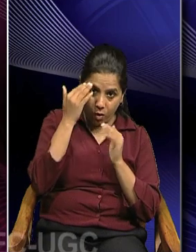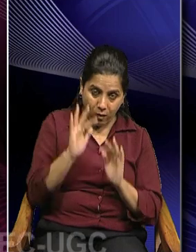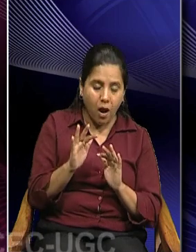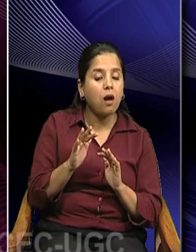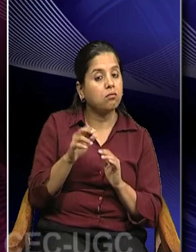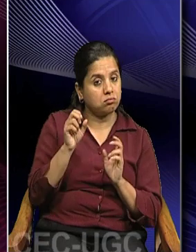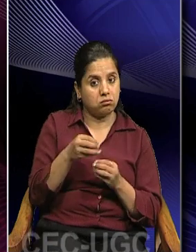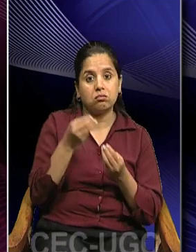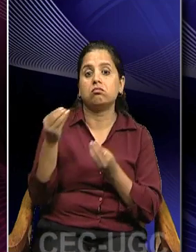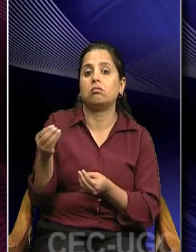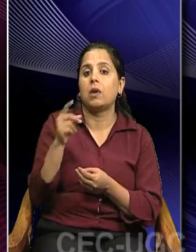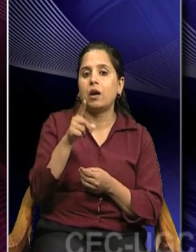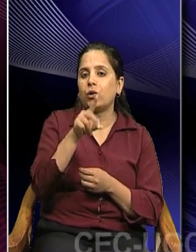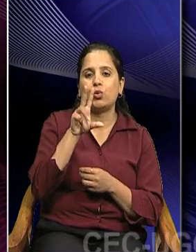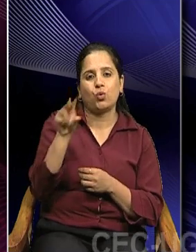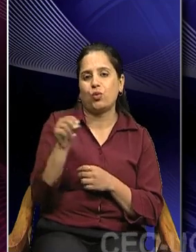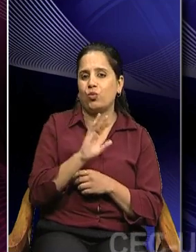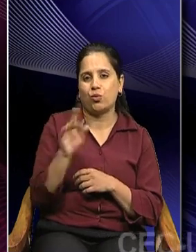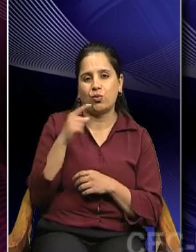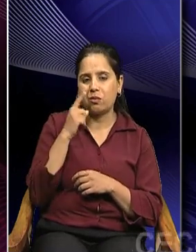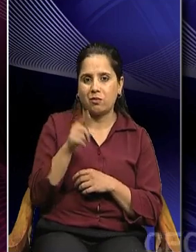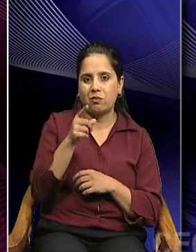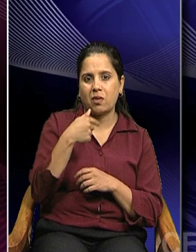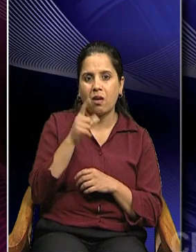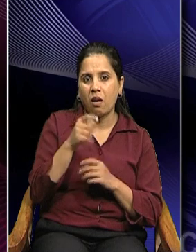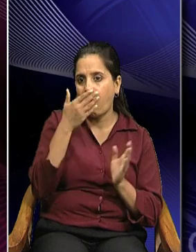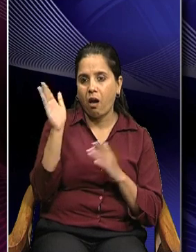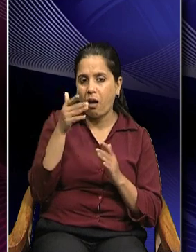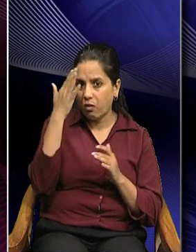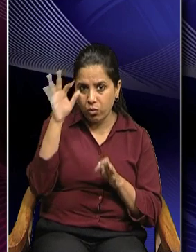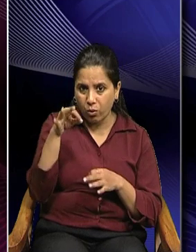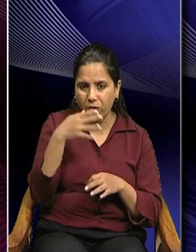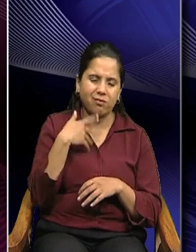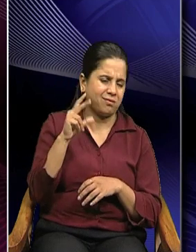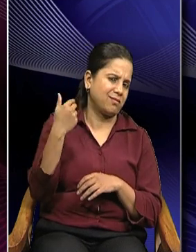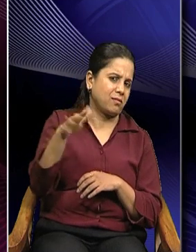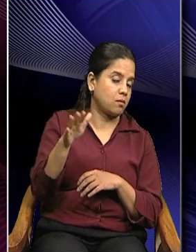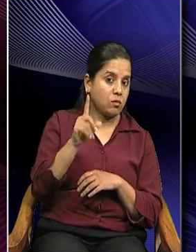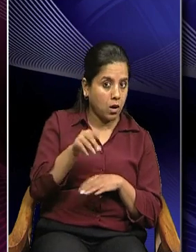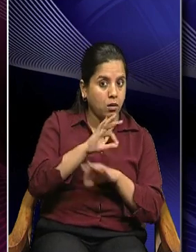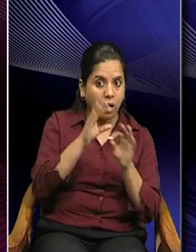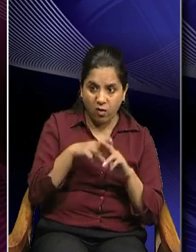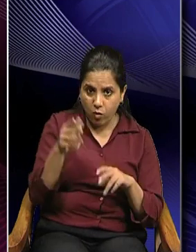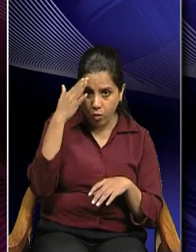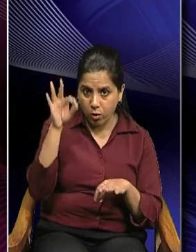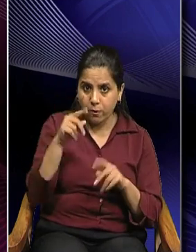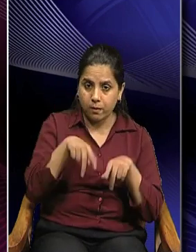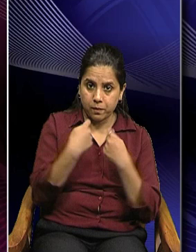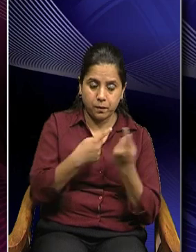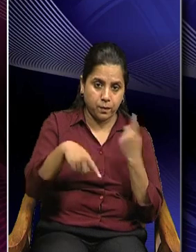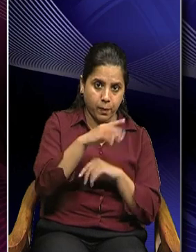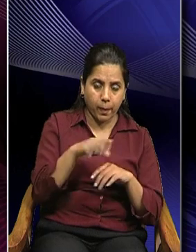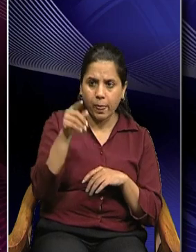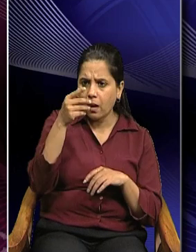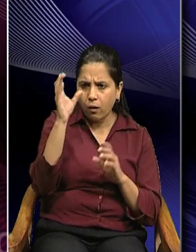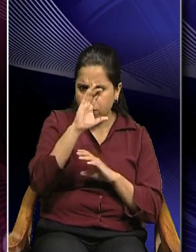right, but you cannot deny to the presence of distracted customers. You should be ready with your team to eliminate